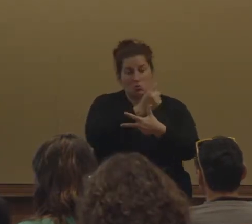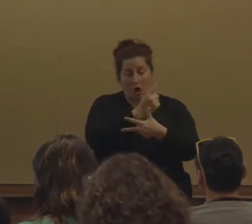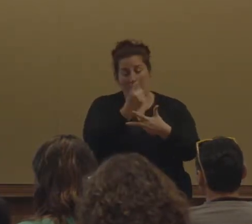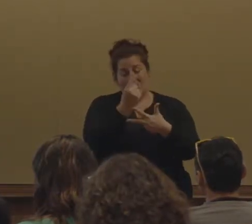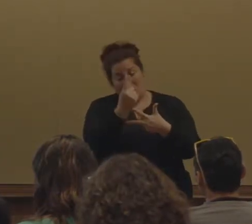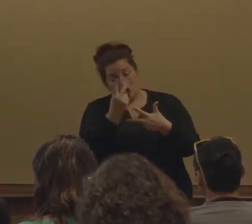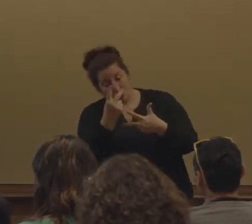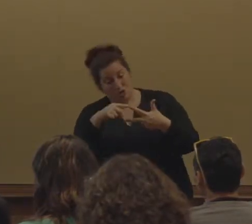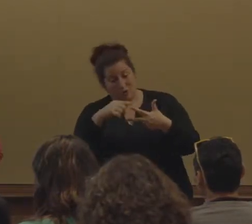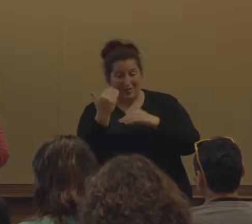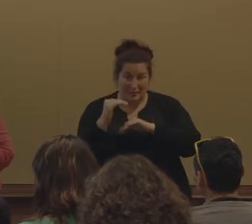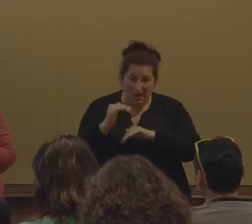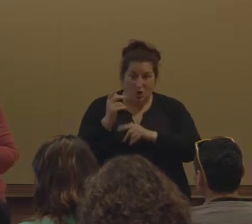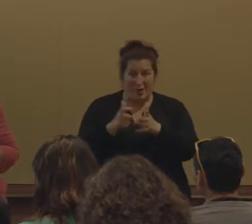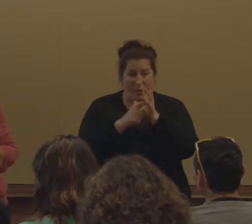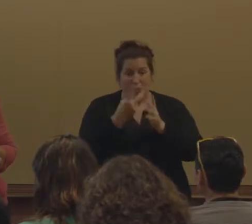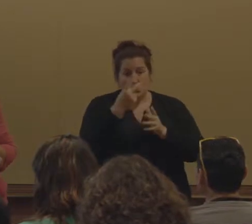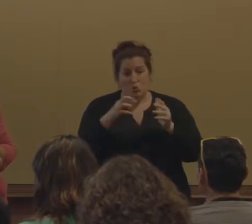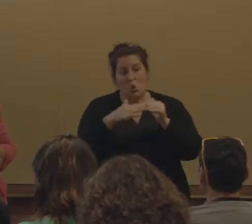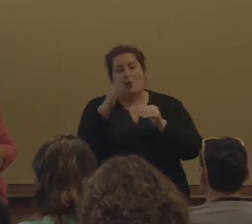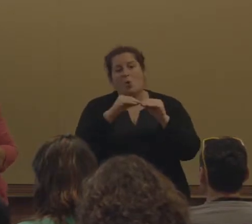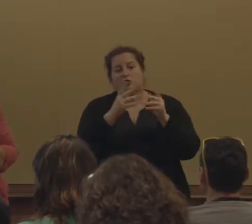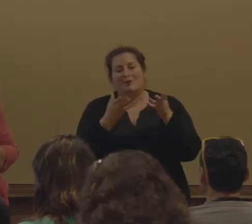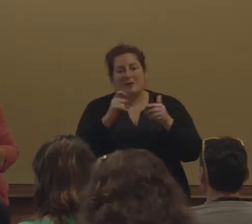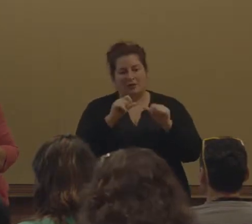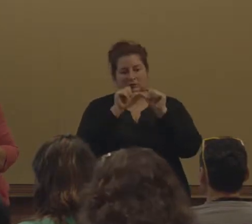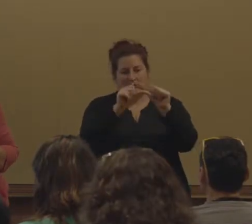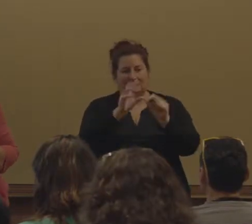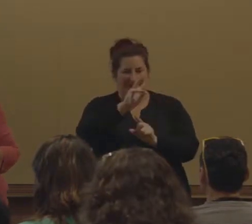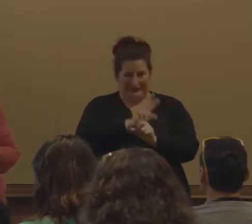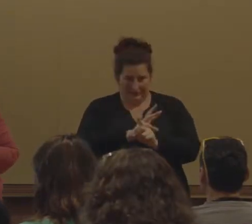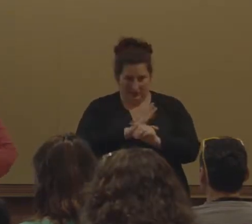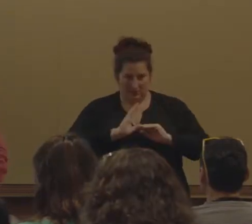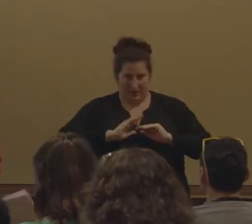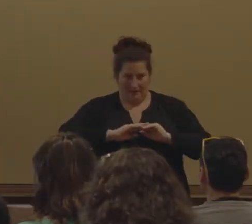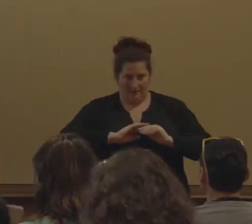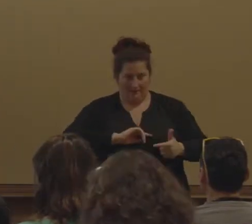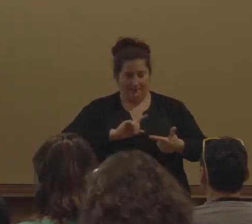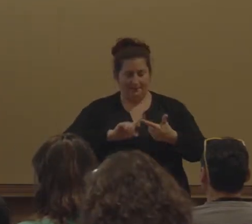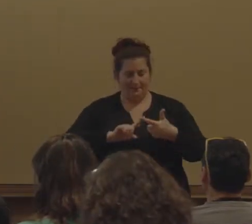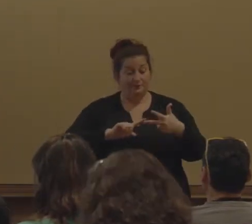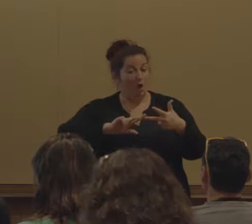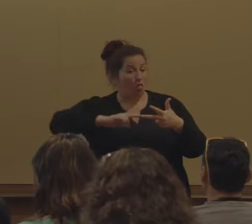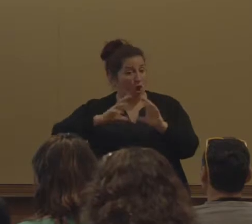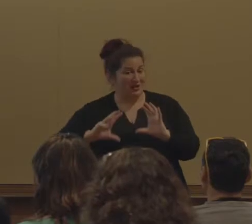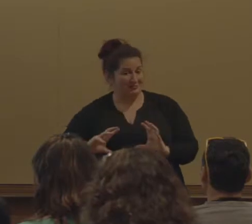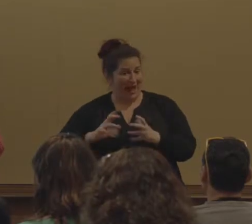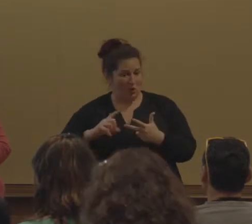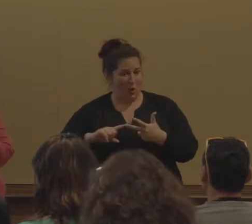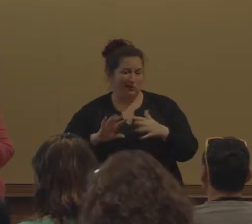those functional limitations. We're requiring 2 or more services, and they have to last at least 6 months. And then we have category 3, which